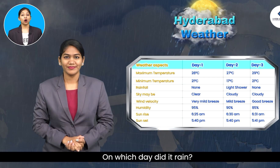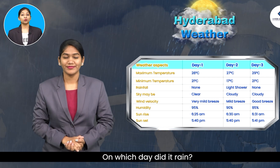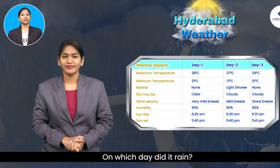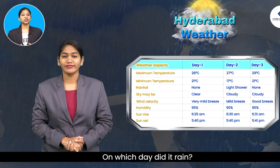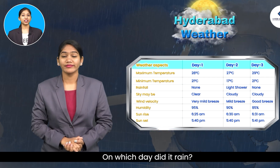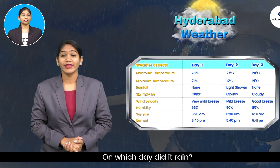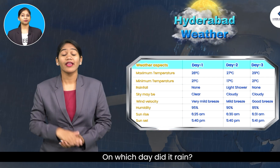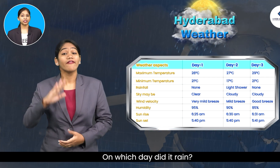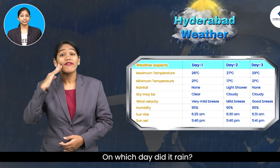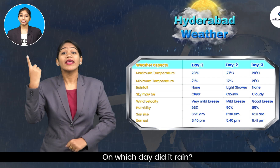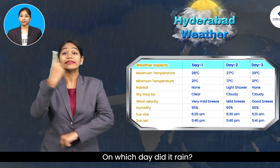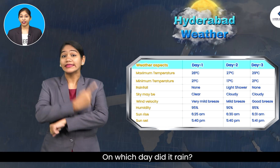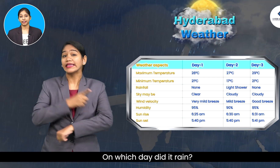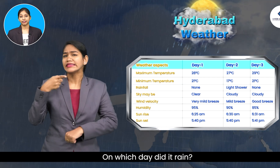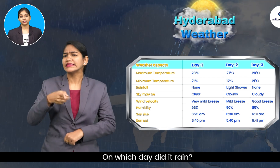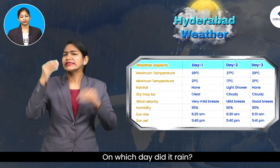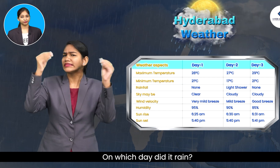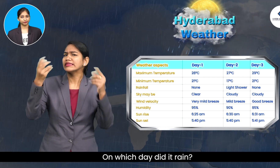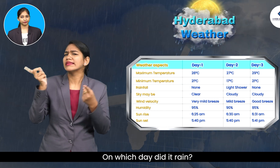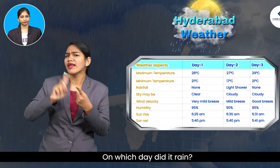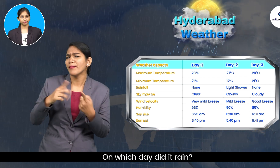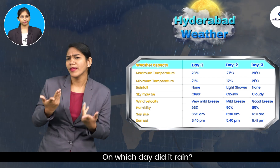On which day did it rain?